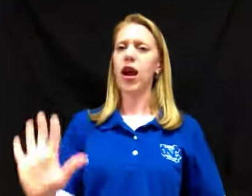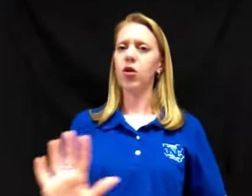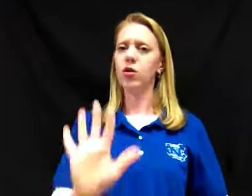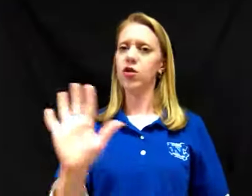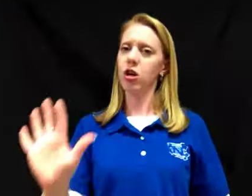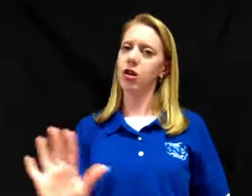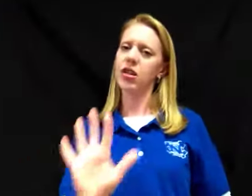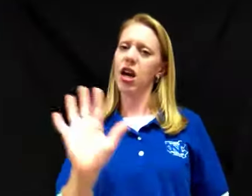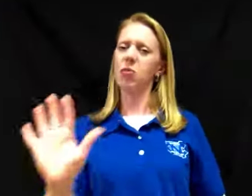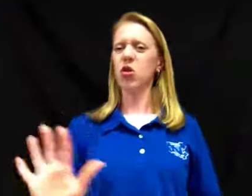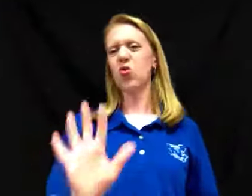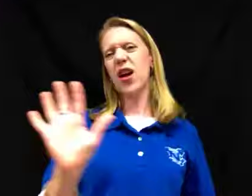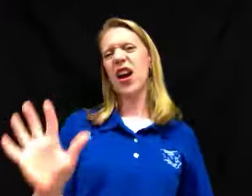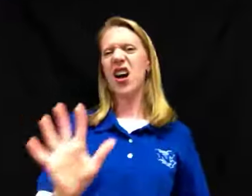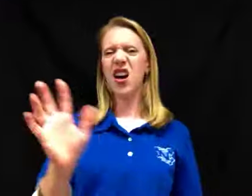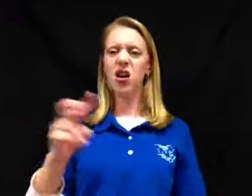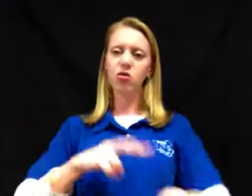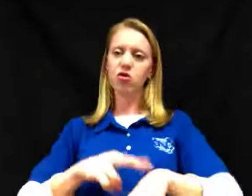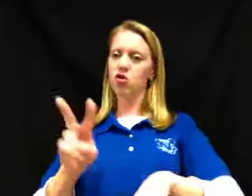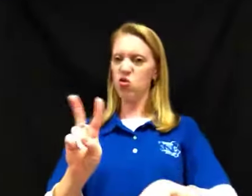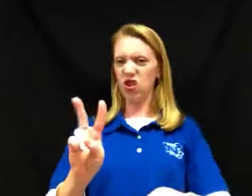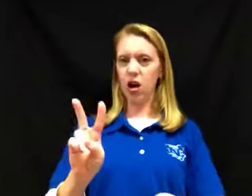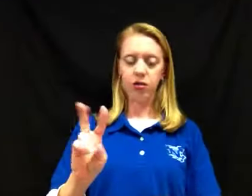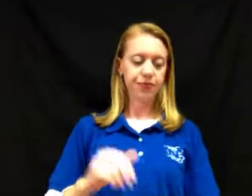around, if you're talking about time, so around 2 o'clock.